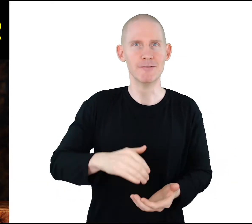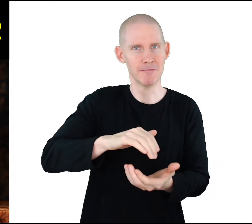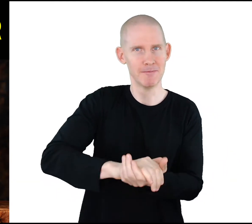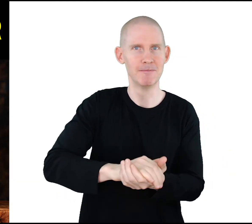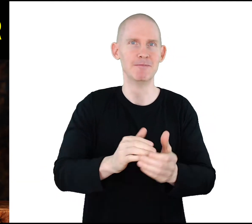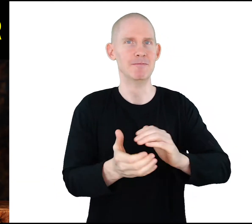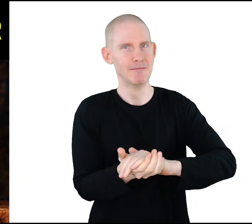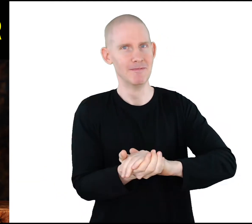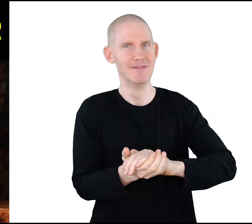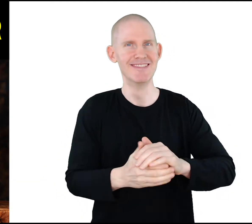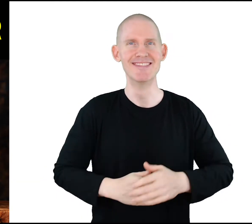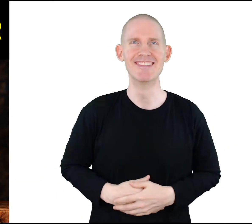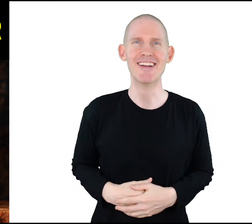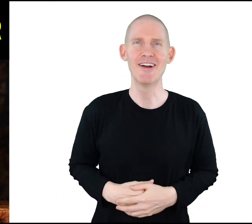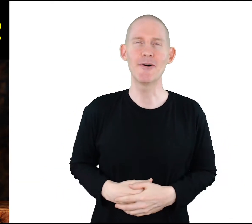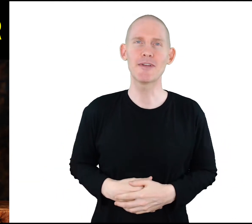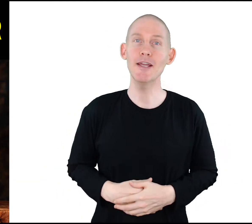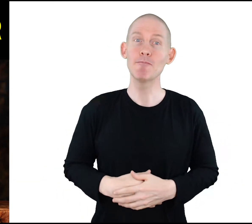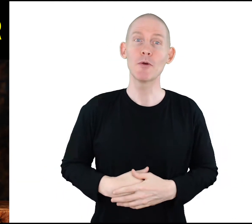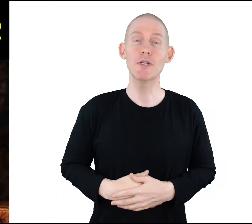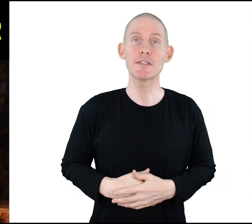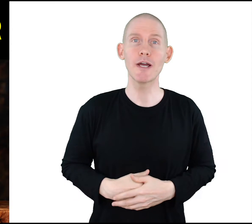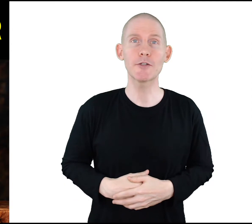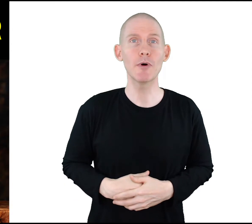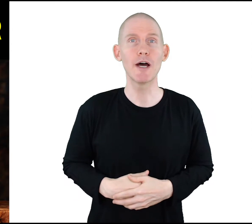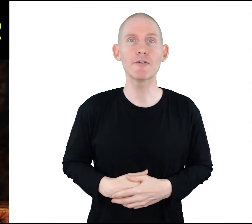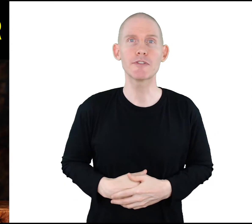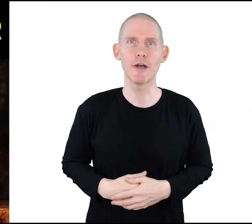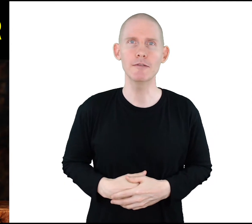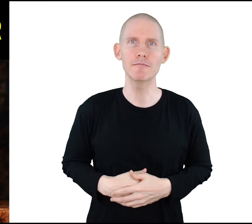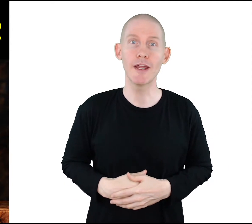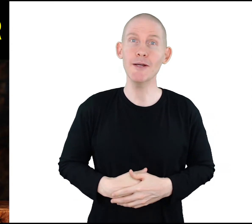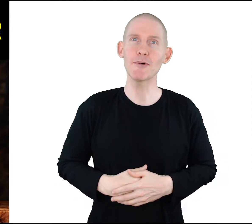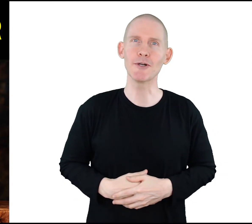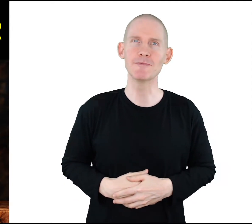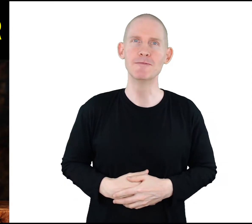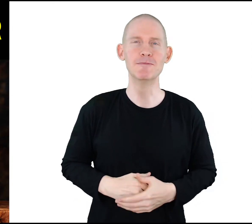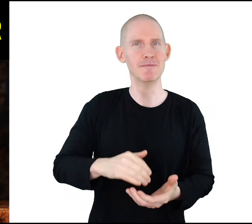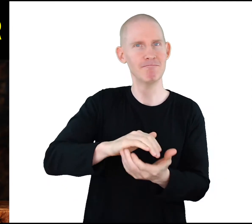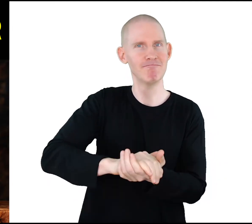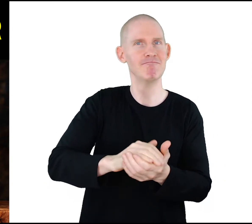Okay, we just talked about how to sign hamburger.